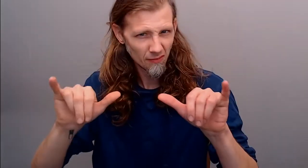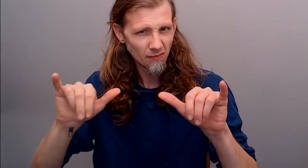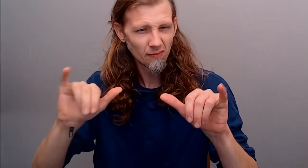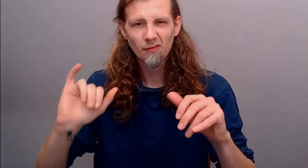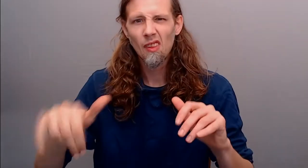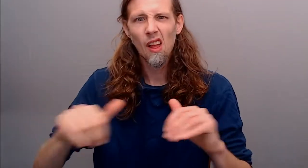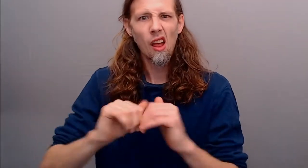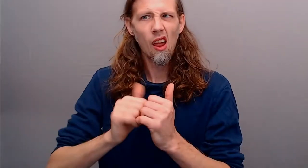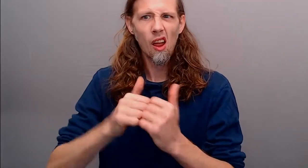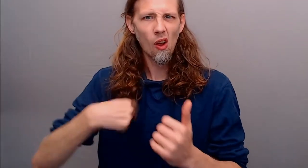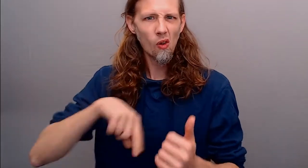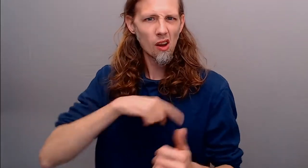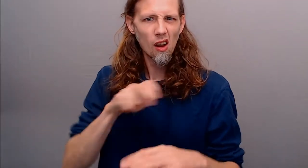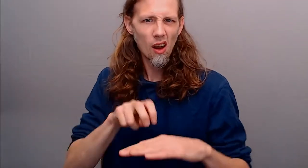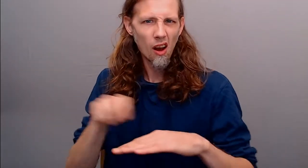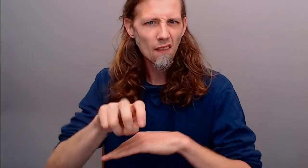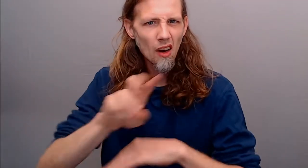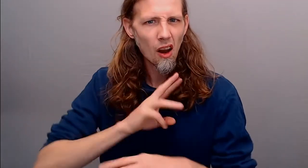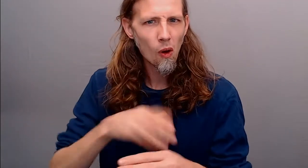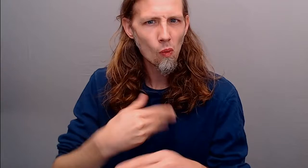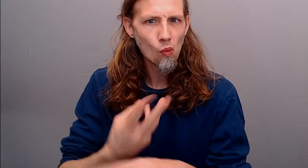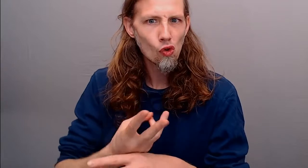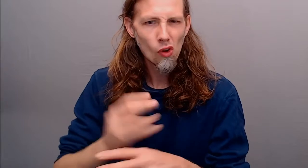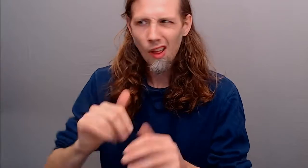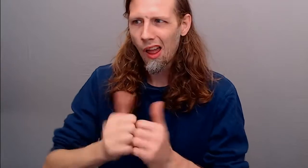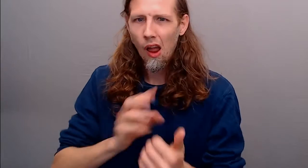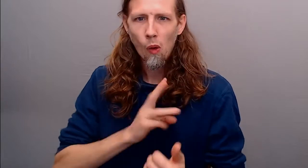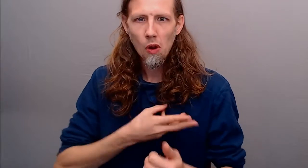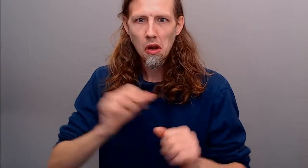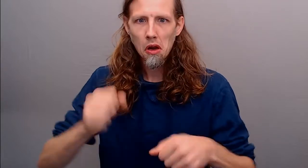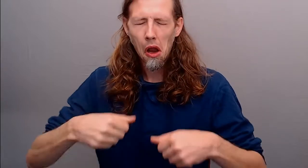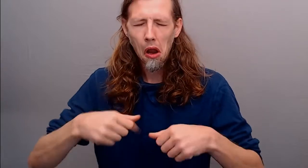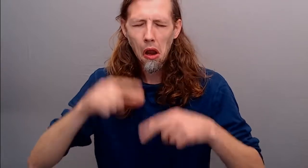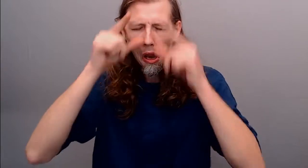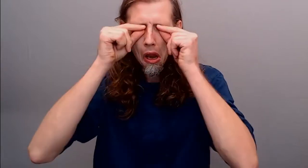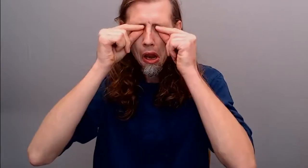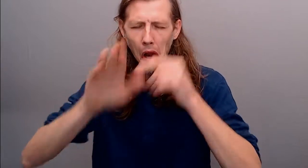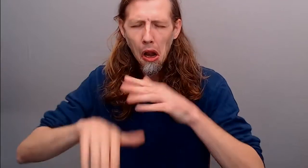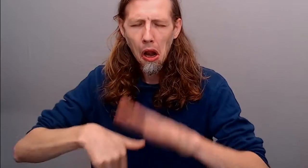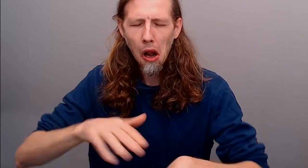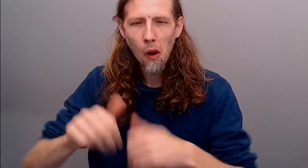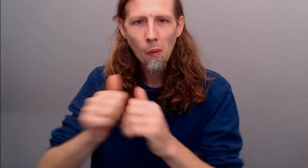be able to close our eyes and walk without falling down.